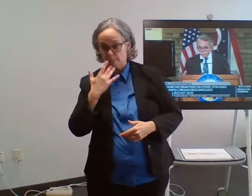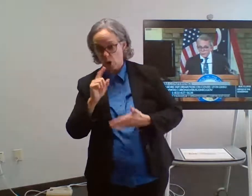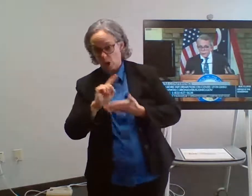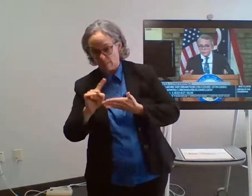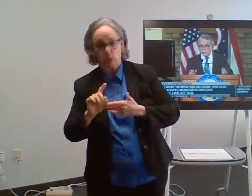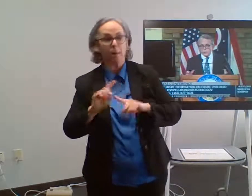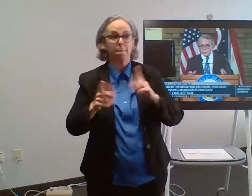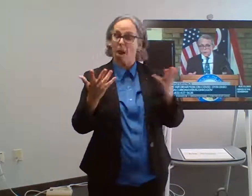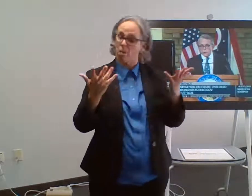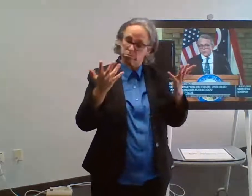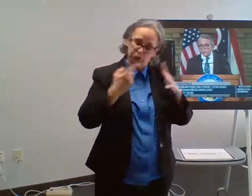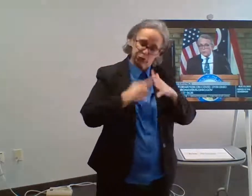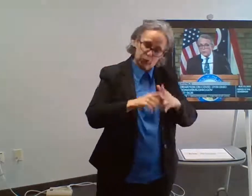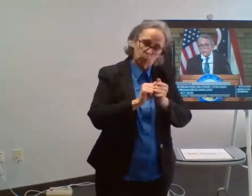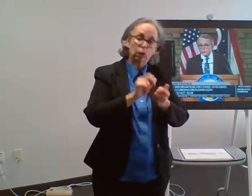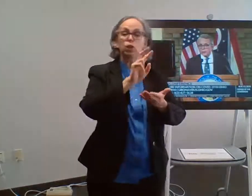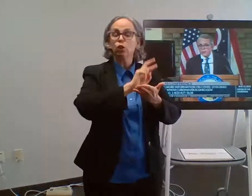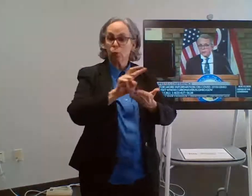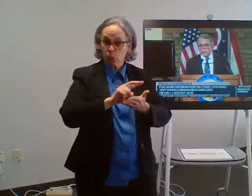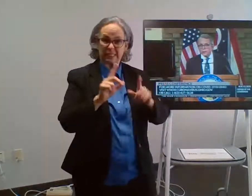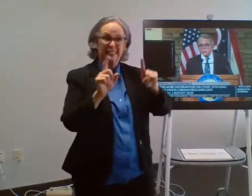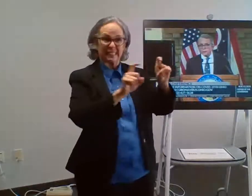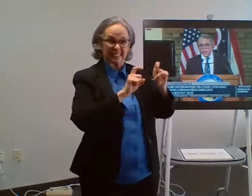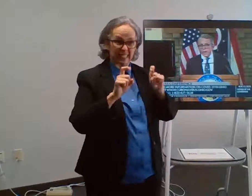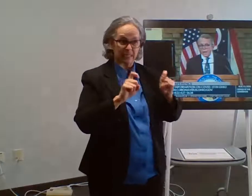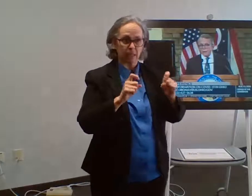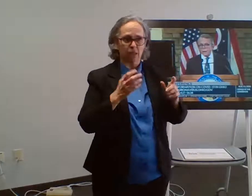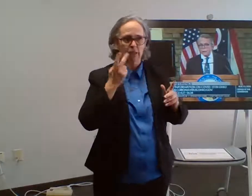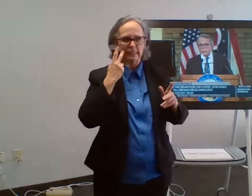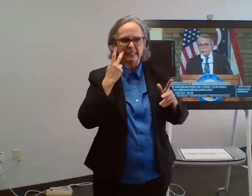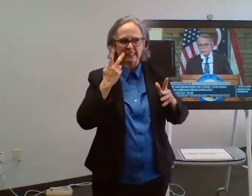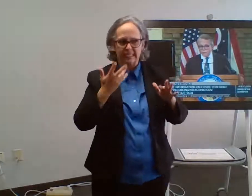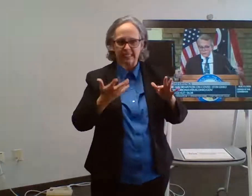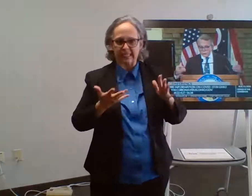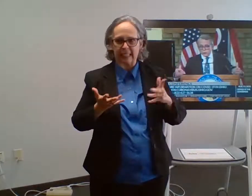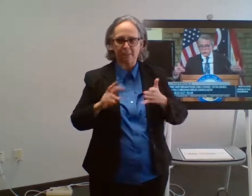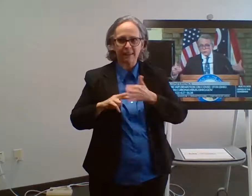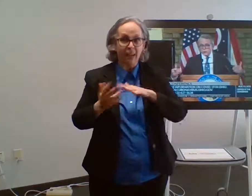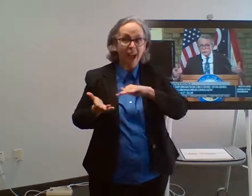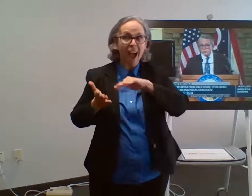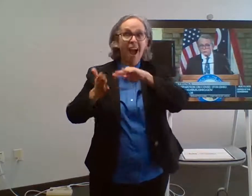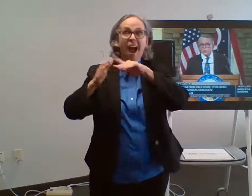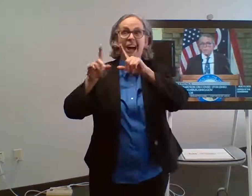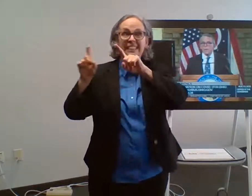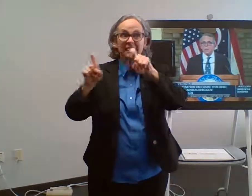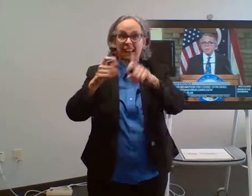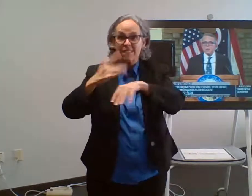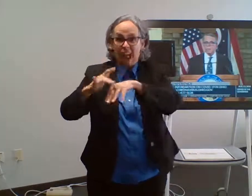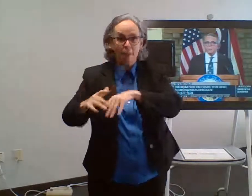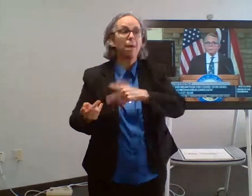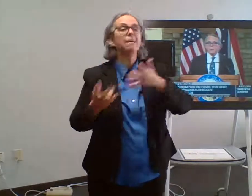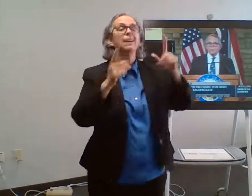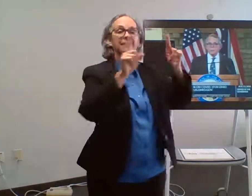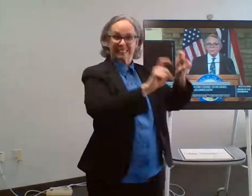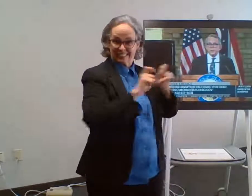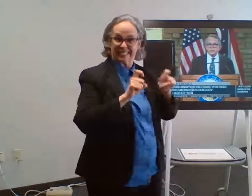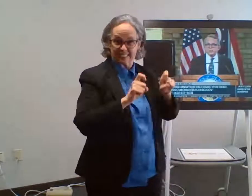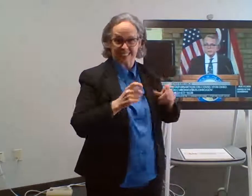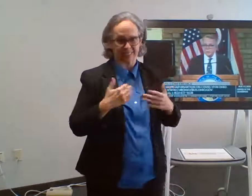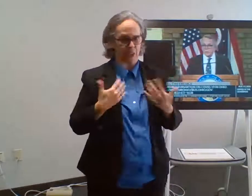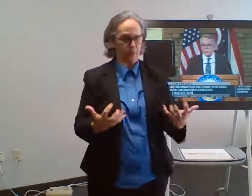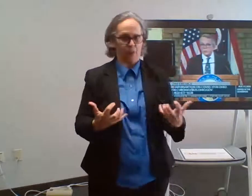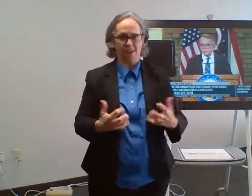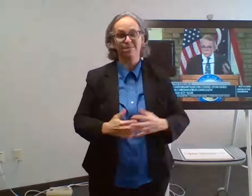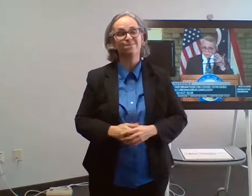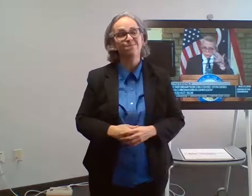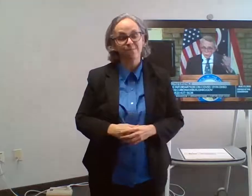And then get the capacity up, we're going to do that. What's happening is we've arranged the nursing homes, basically to